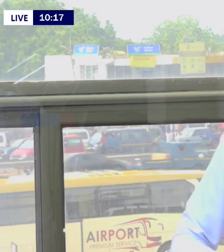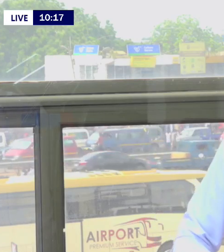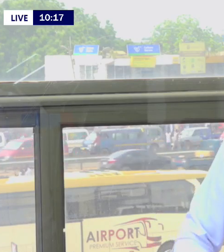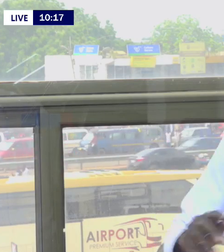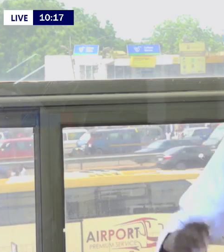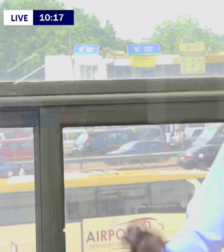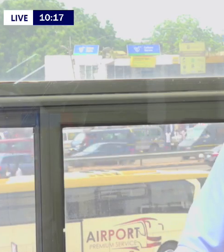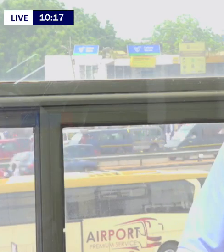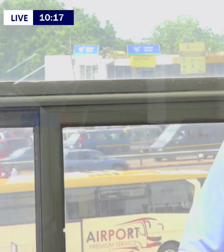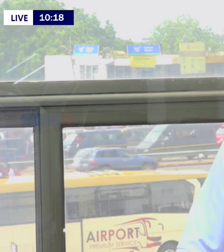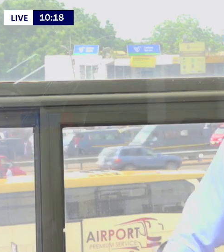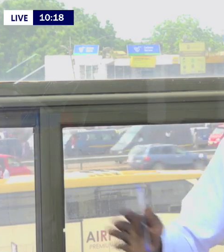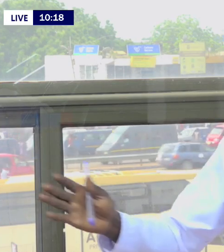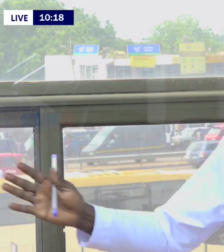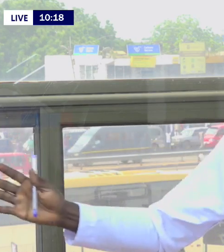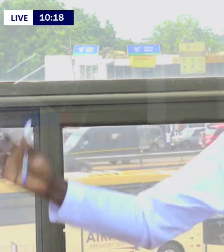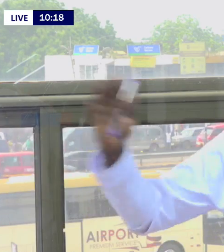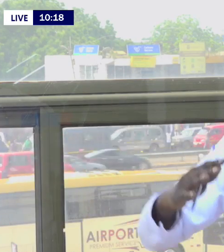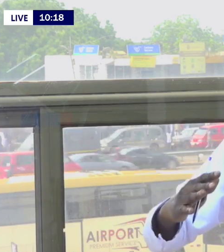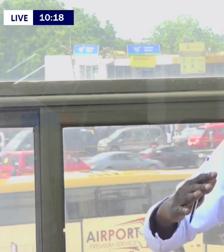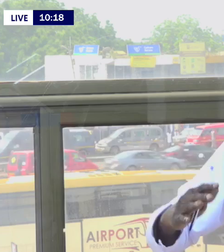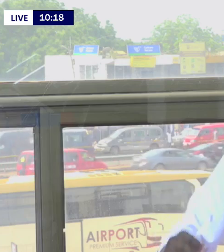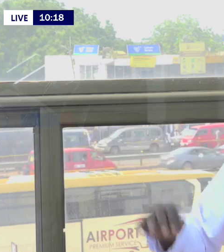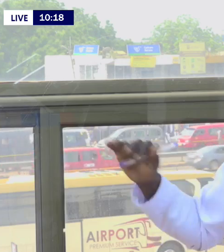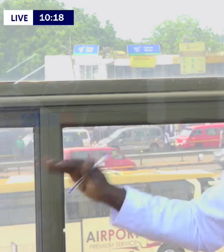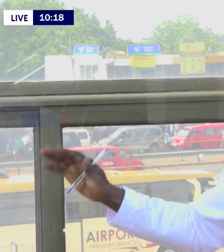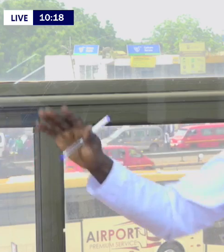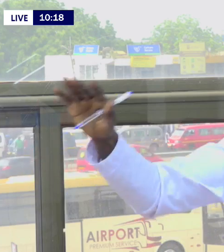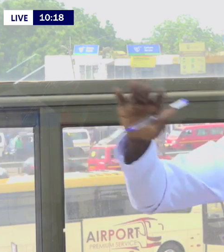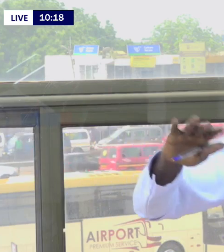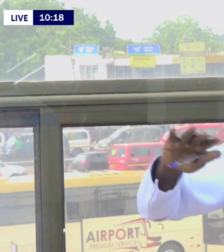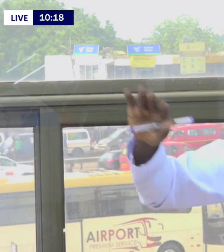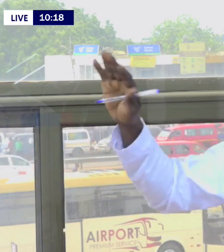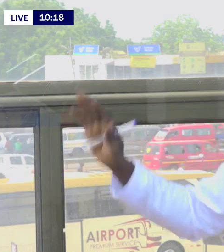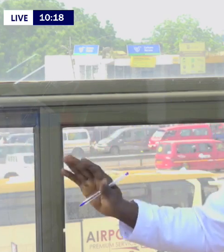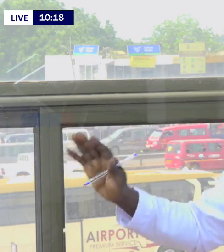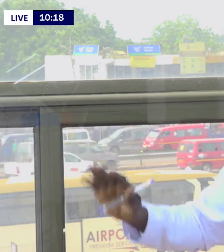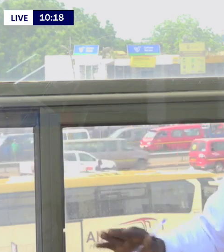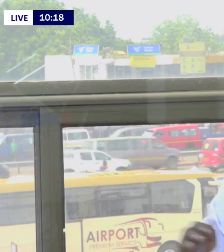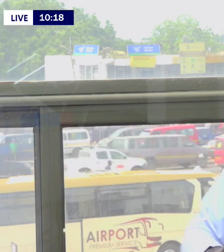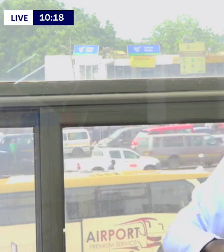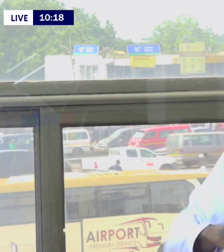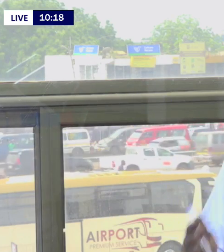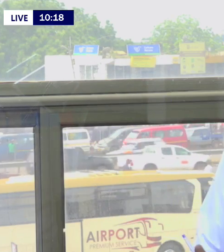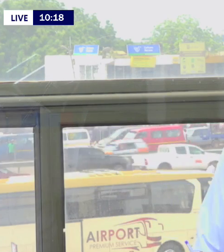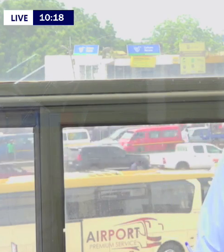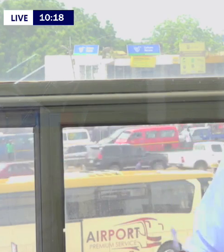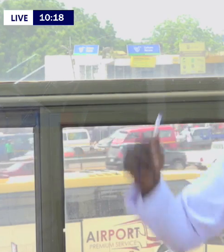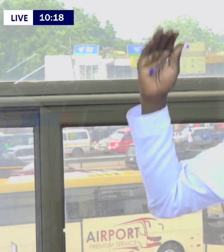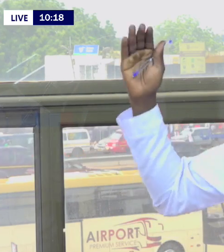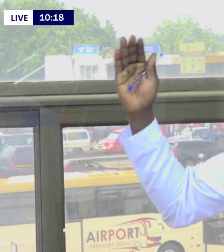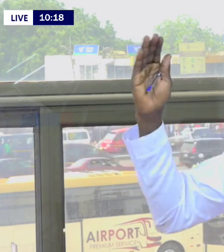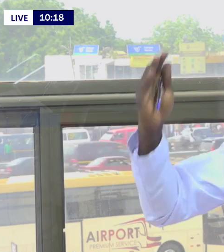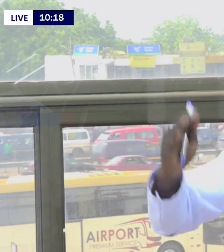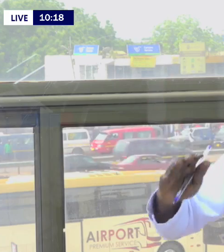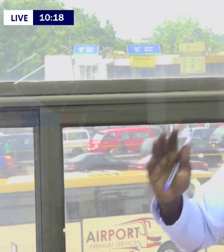you dino meji u see. Dine way ya modia. Ye per se ye refurbish ye CC dine way na e muye kama. Sa